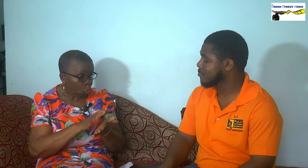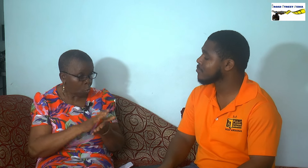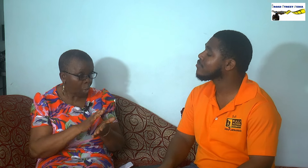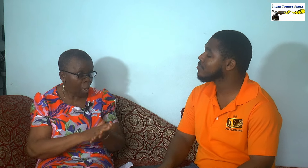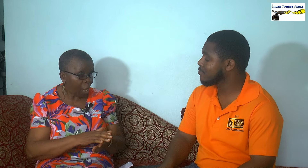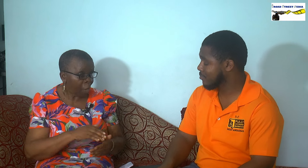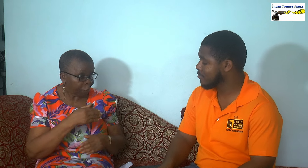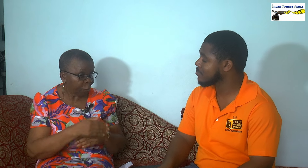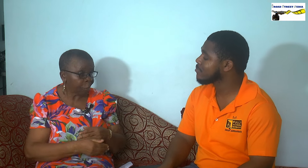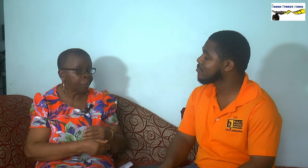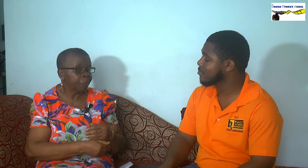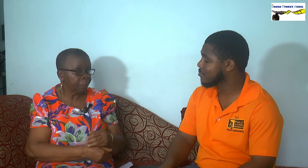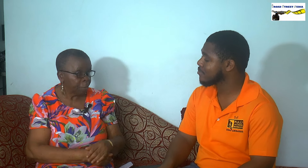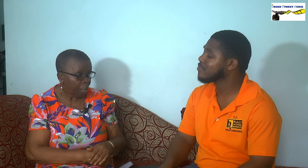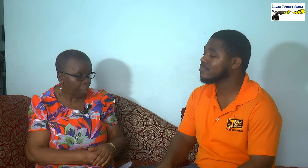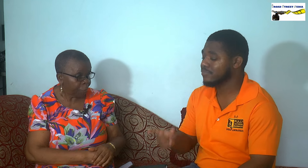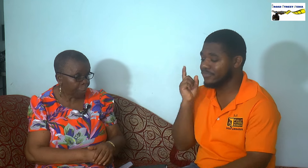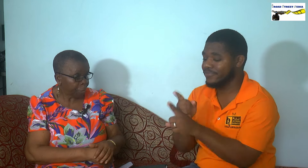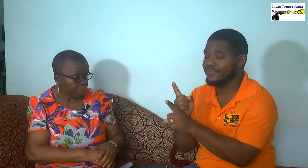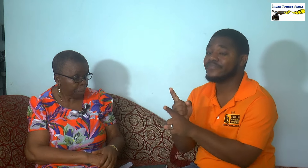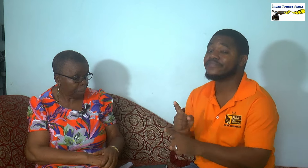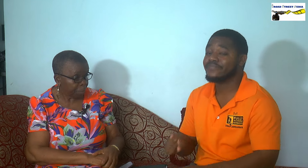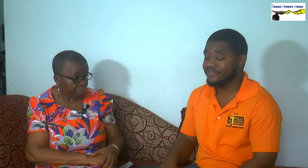school after him. Right.